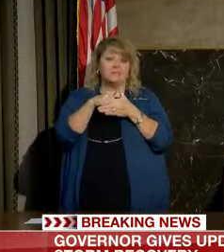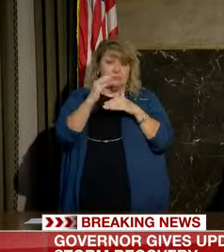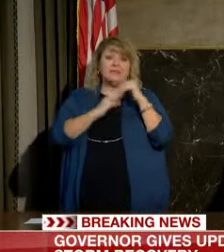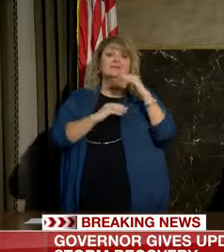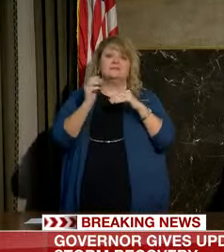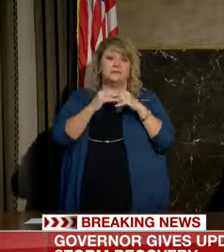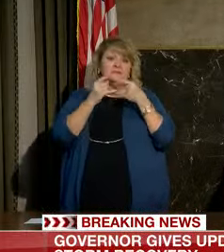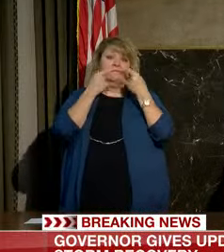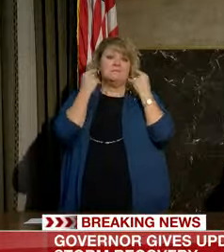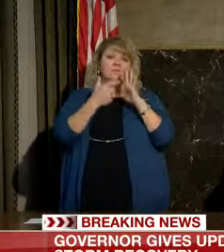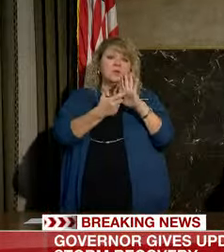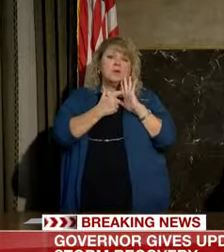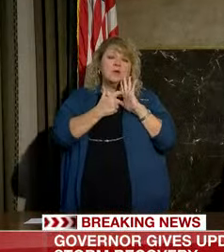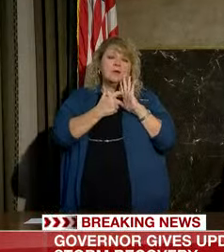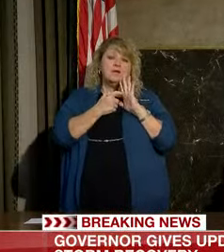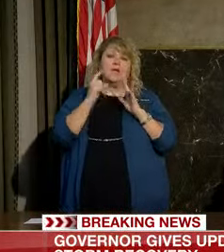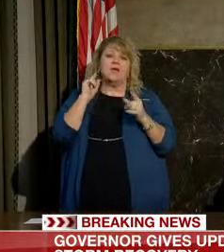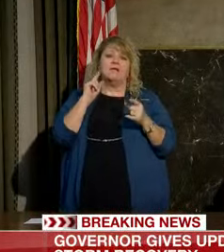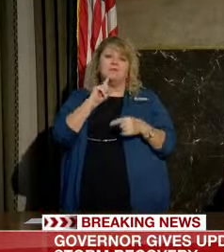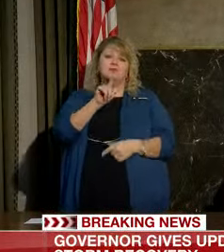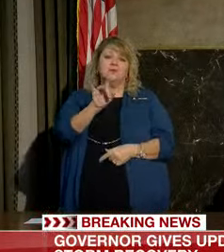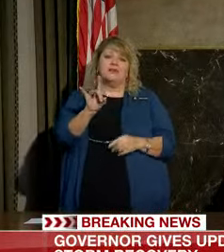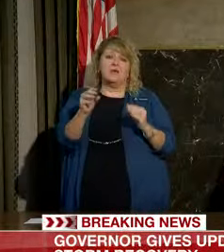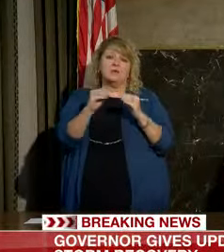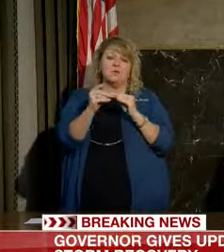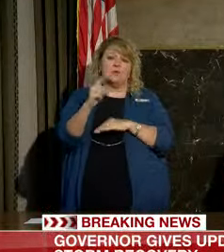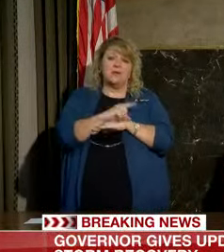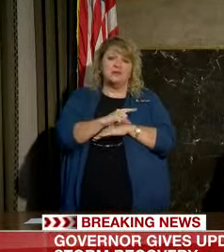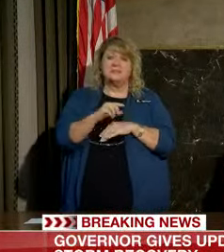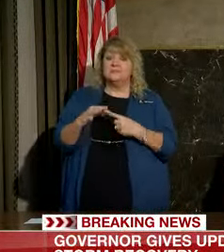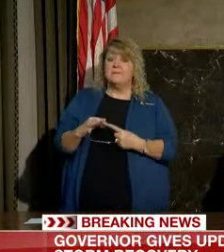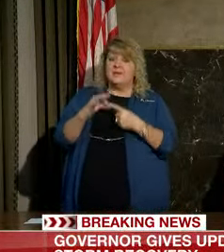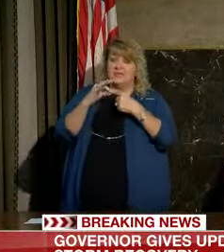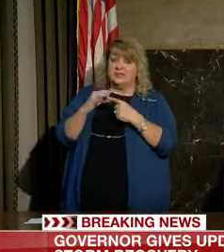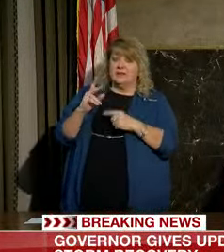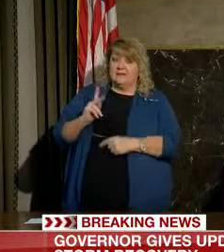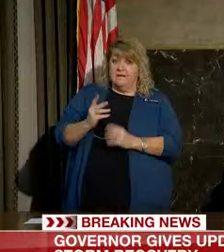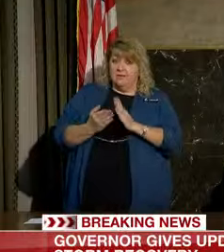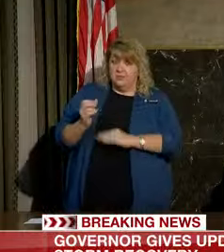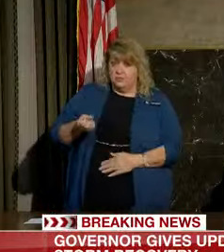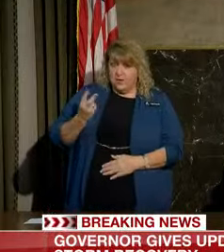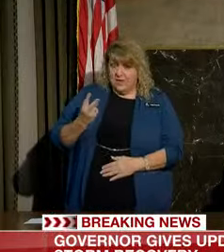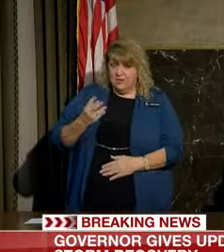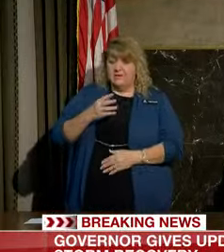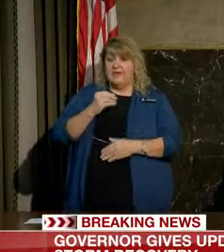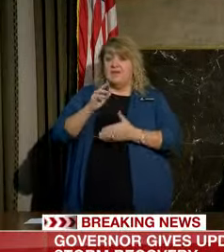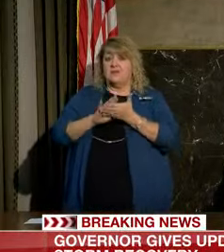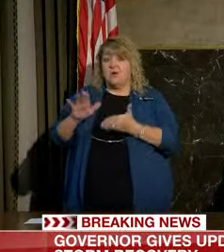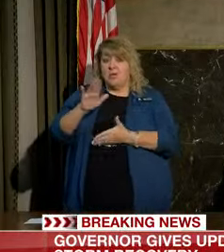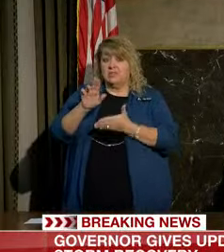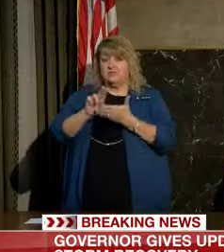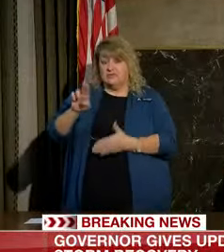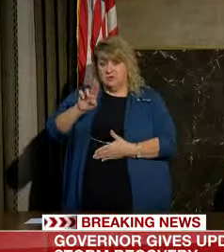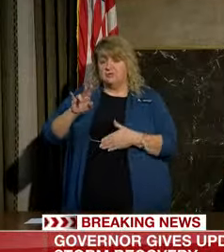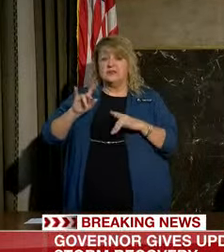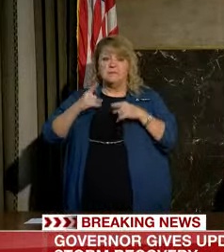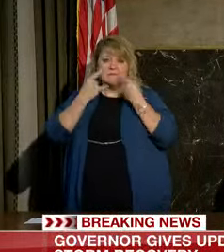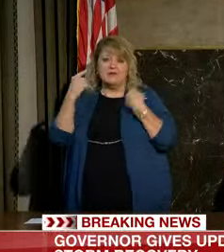campuses. I think this is incredibly important, and you'll get more information on this in just a